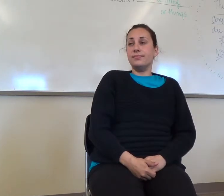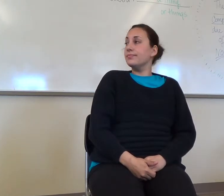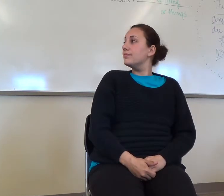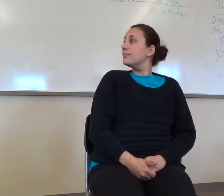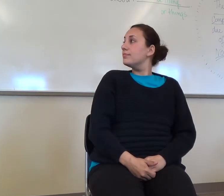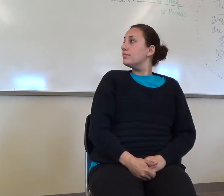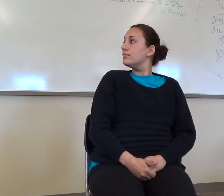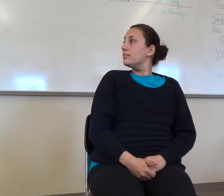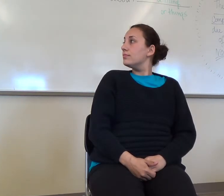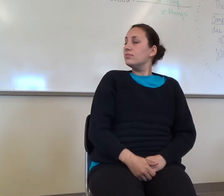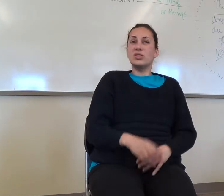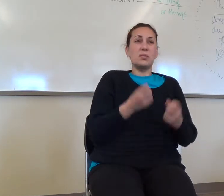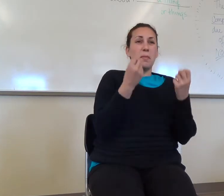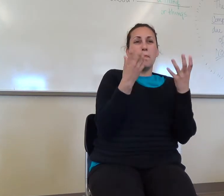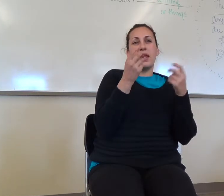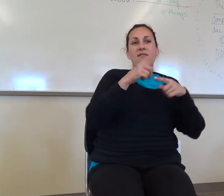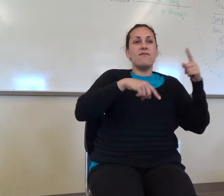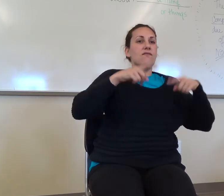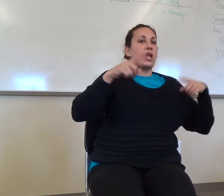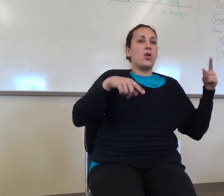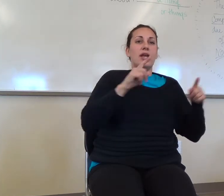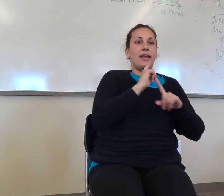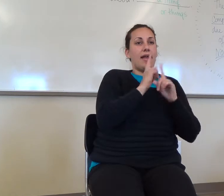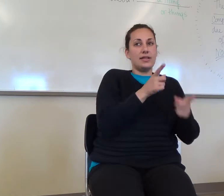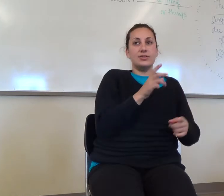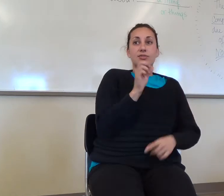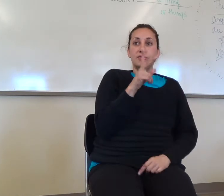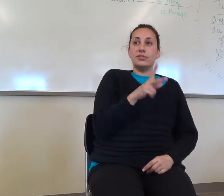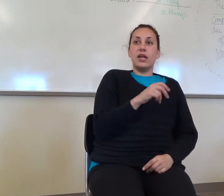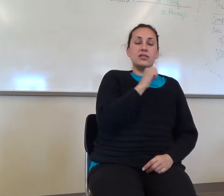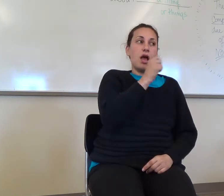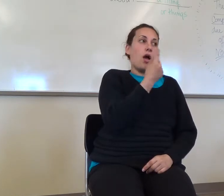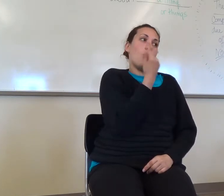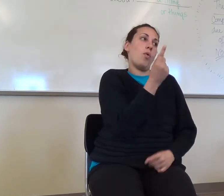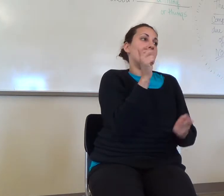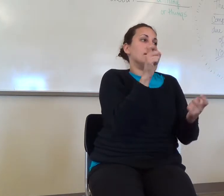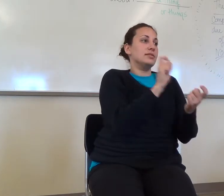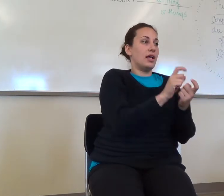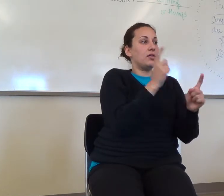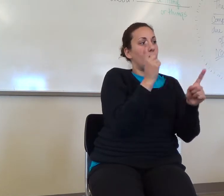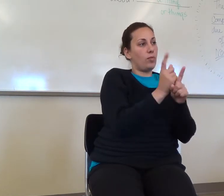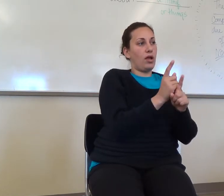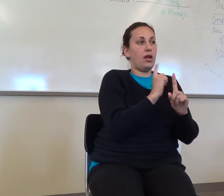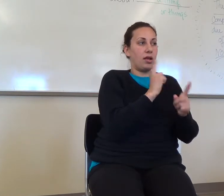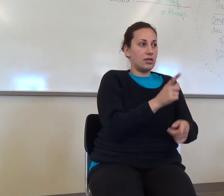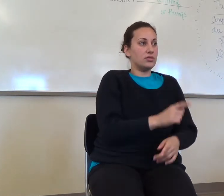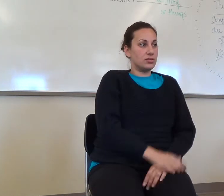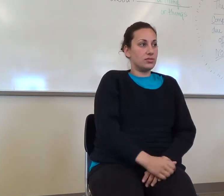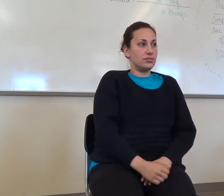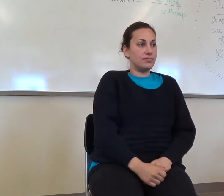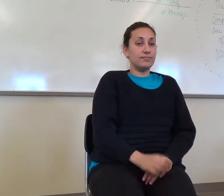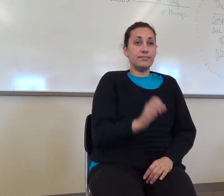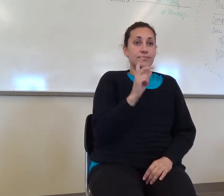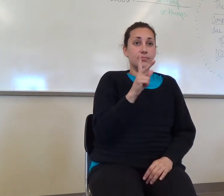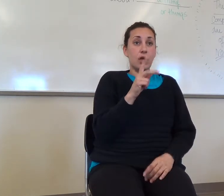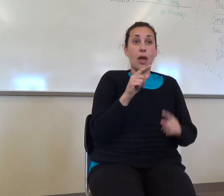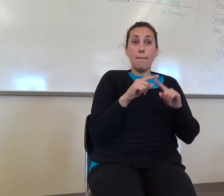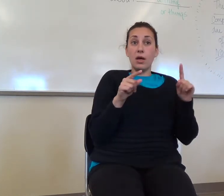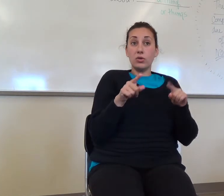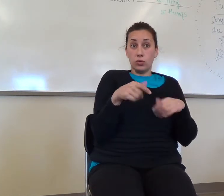can be as many different phrasings of this as there are people sitting here. But what you don't want